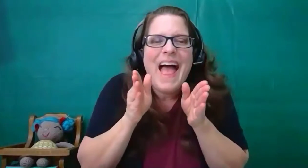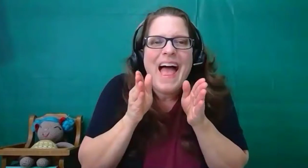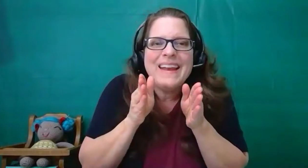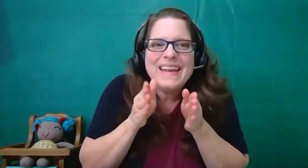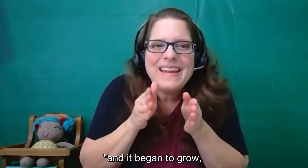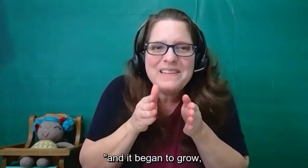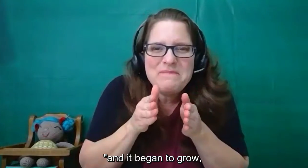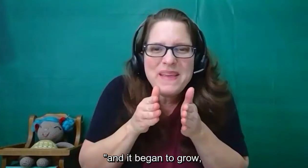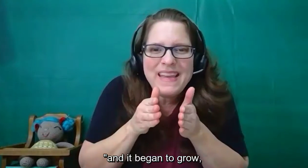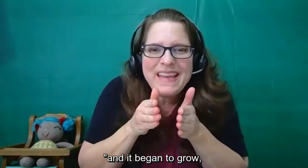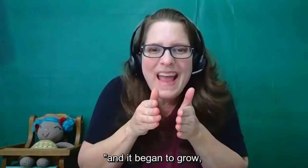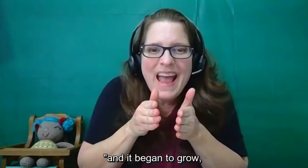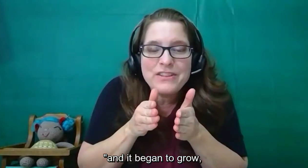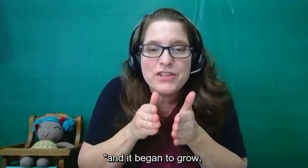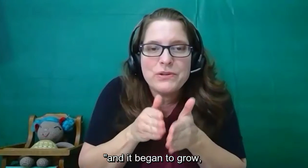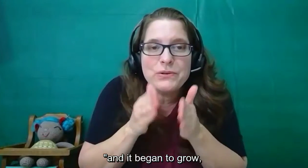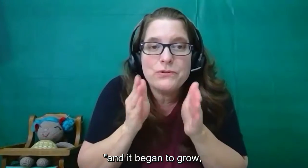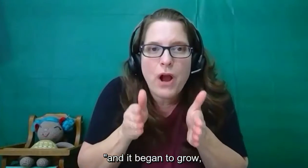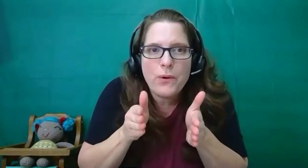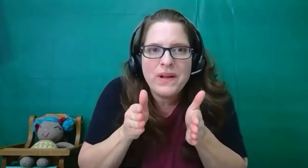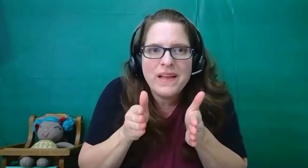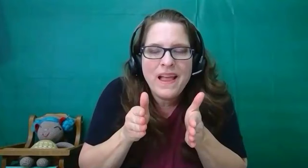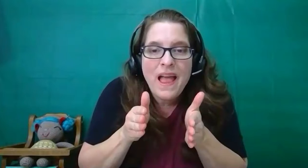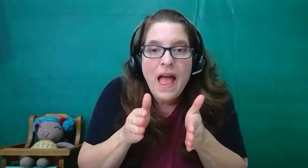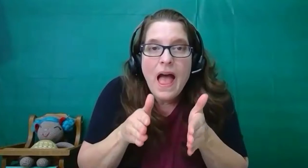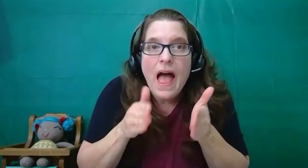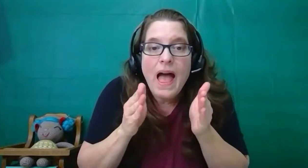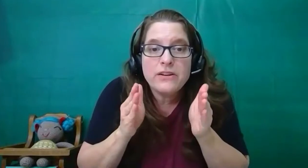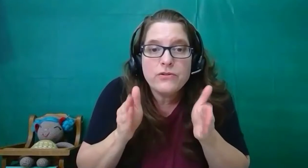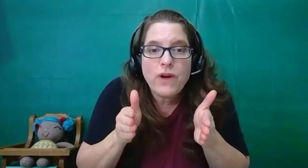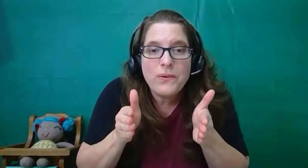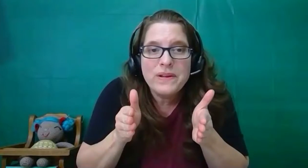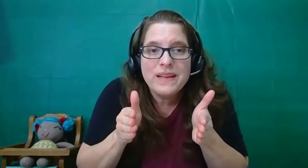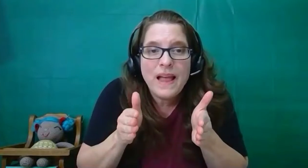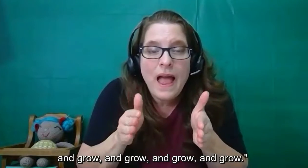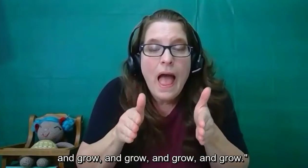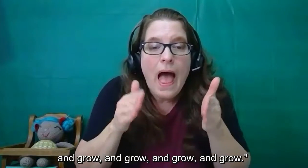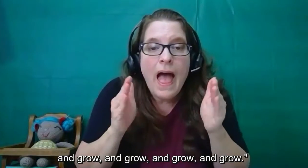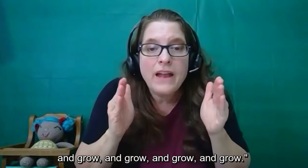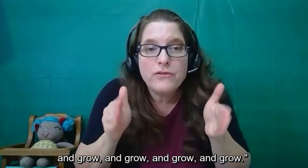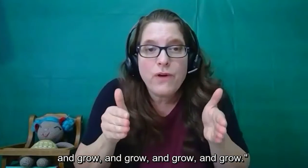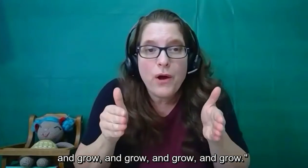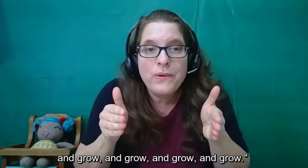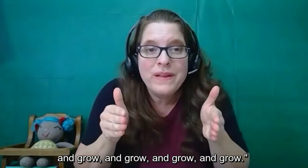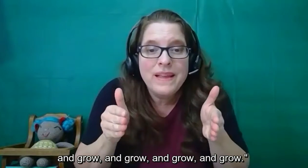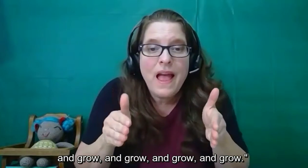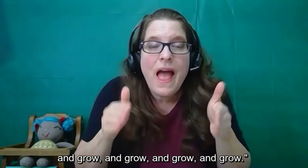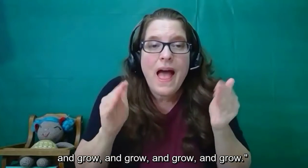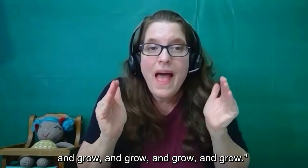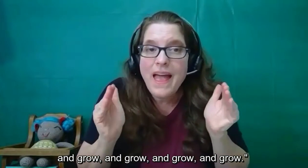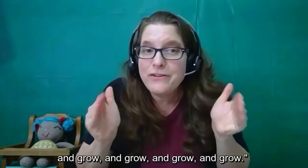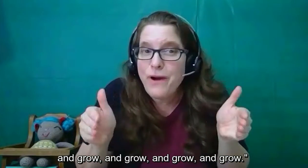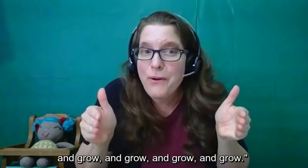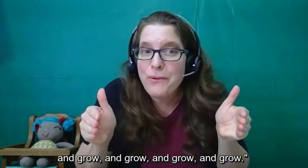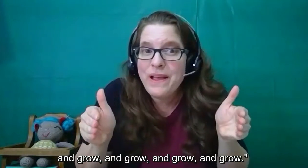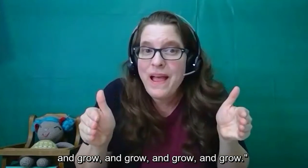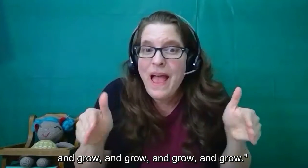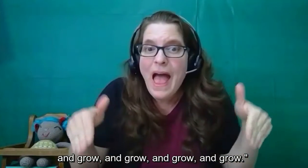And it began to grow and grow and grow and grow